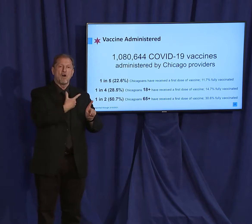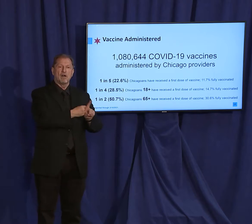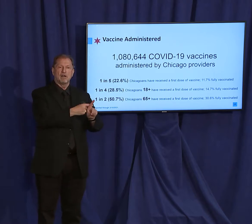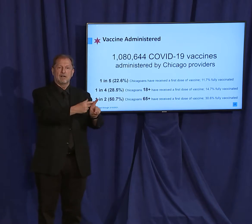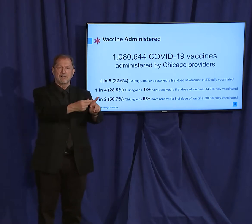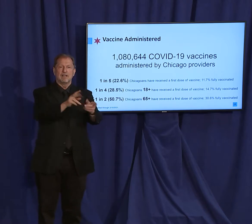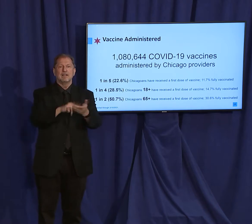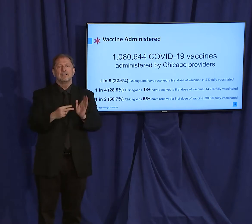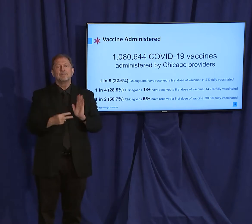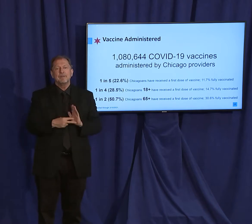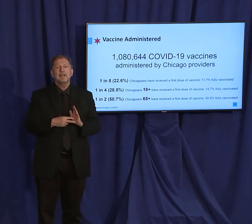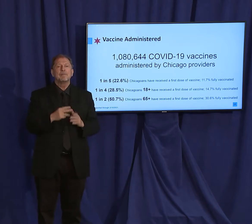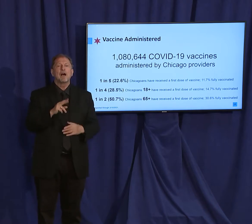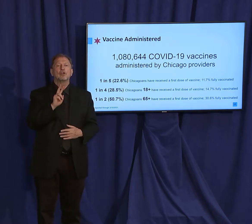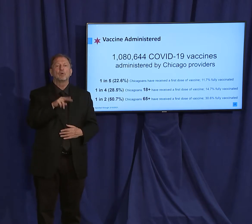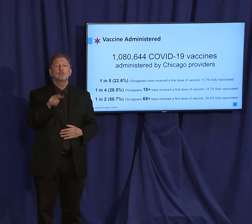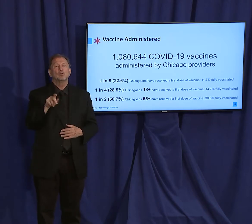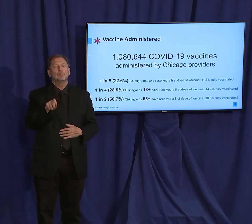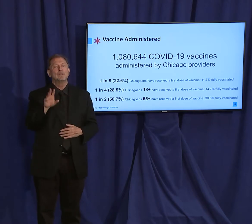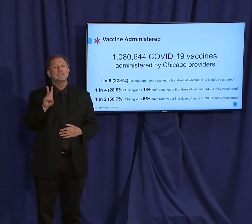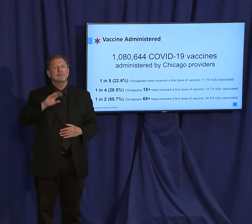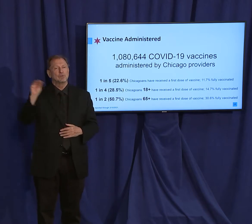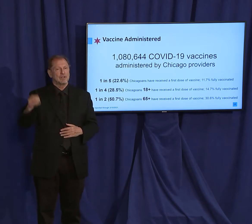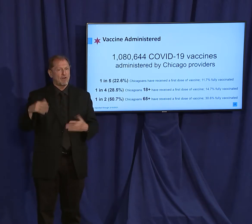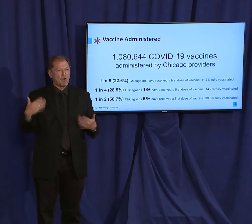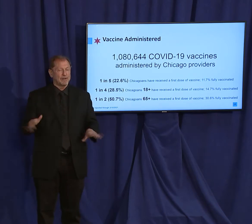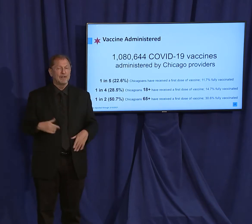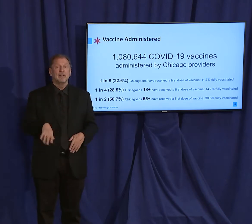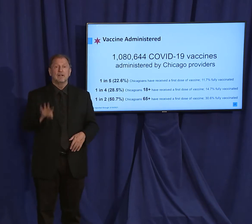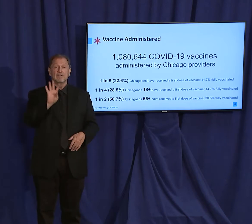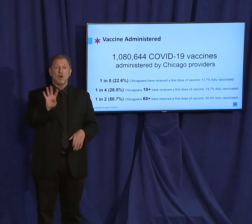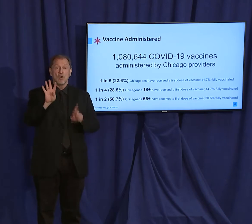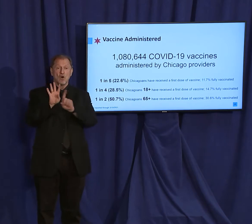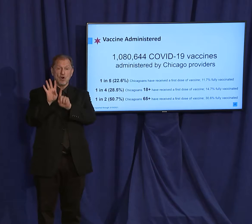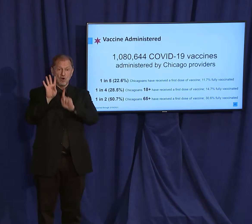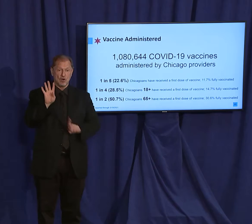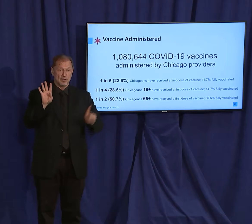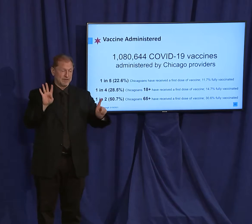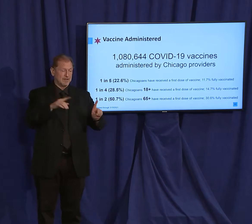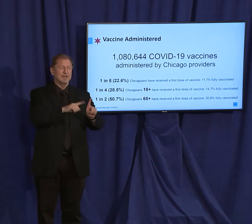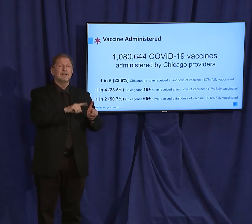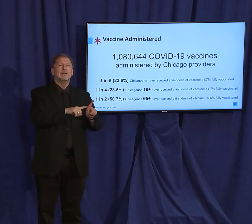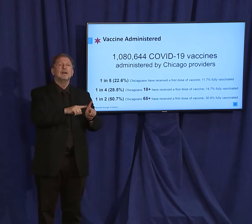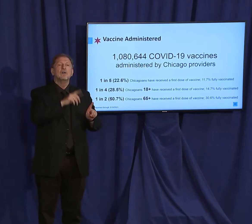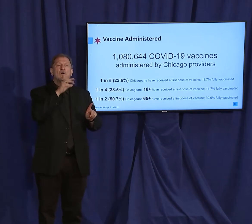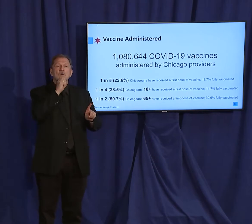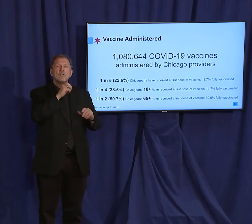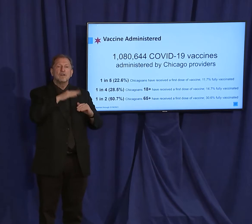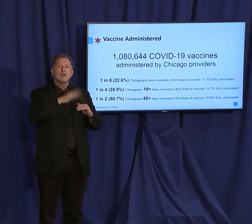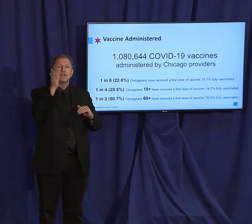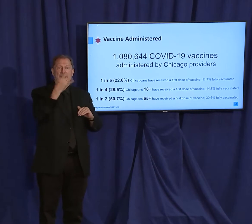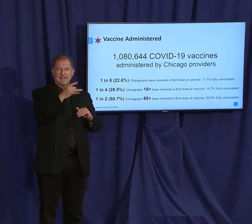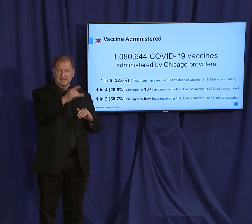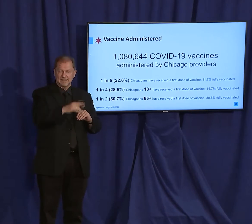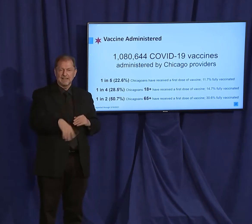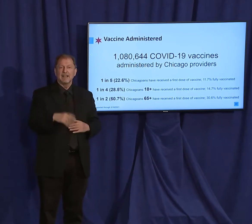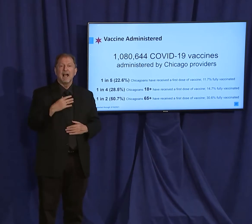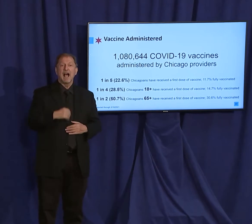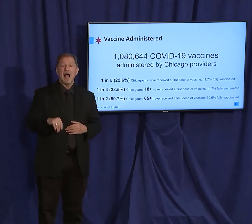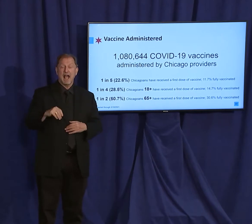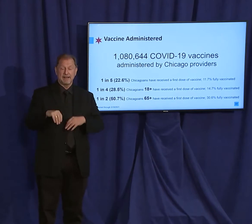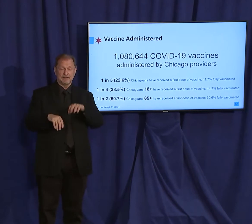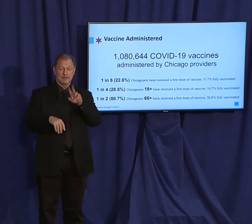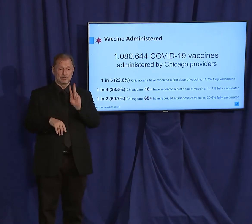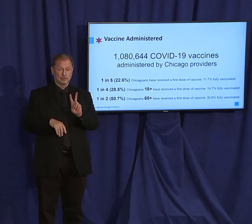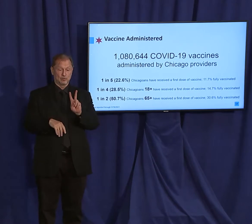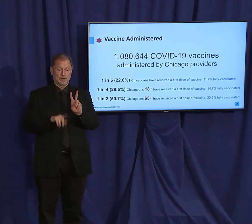vaccine, 22.6%. 1 in 4 Chicagoans, if we limit it to those over the age of 18, and 1 in 2 Chicagoans over the